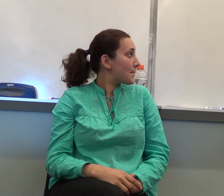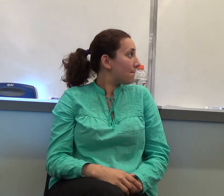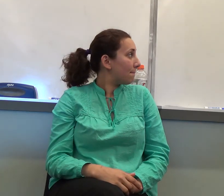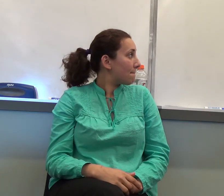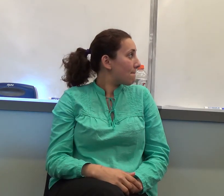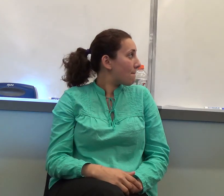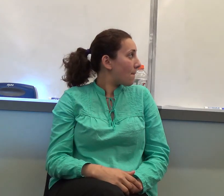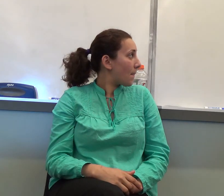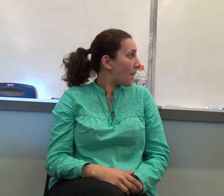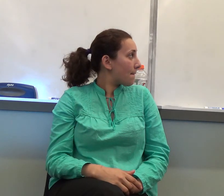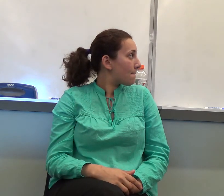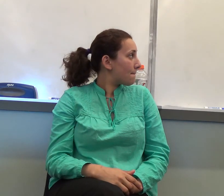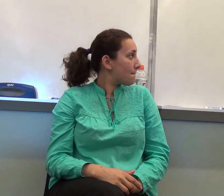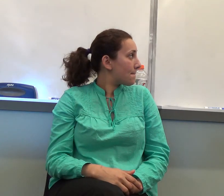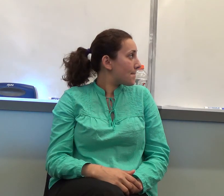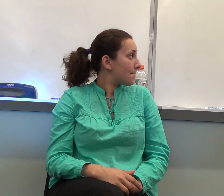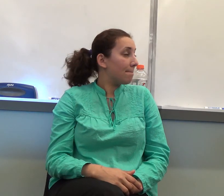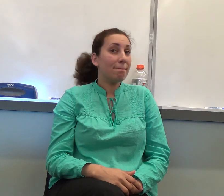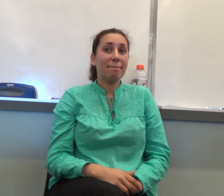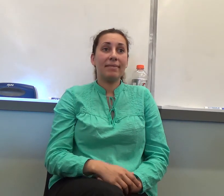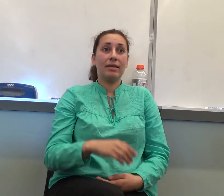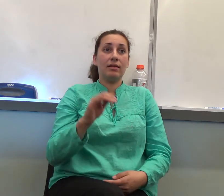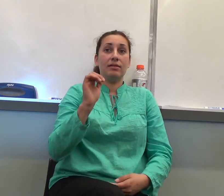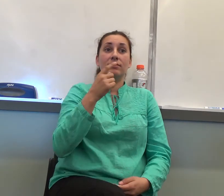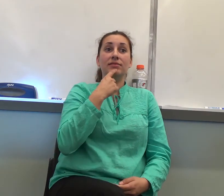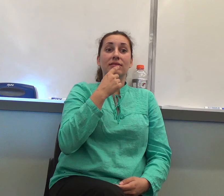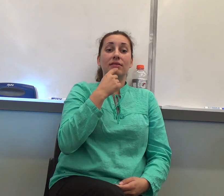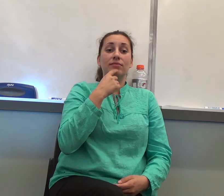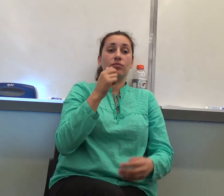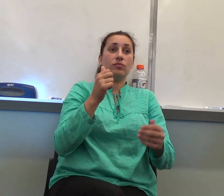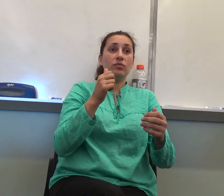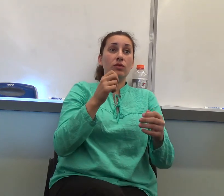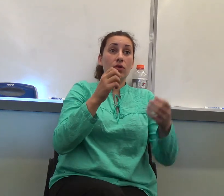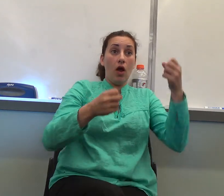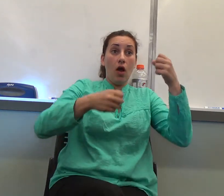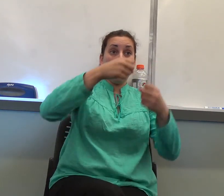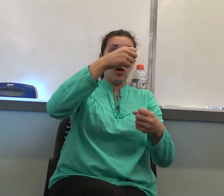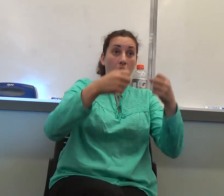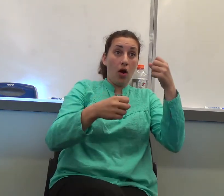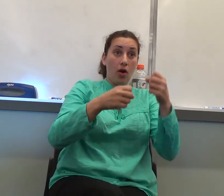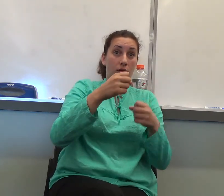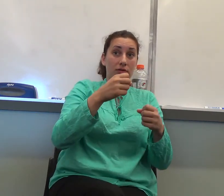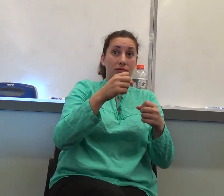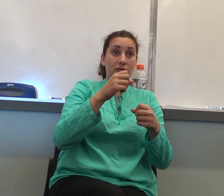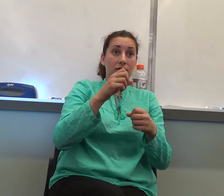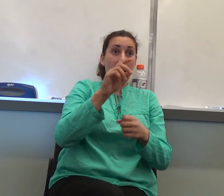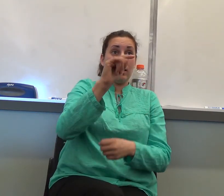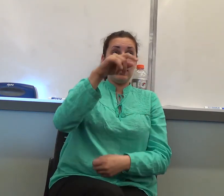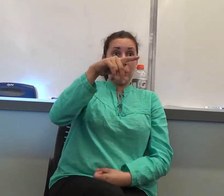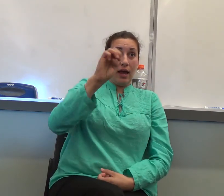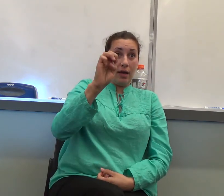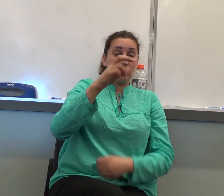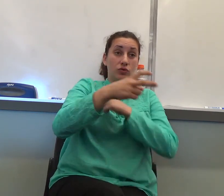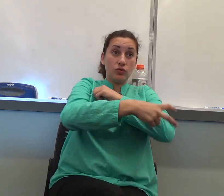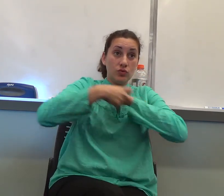Okay, it says the most stolen make of car worldwide is Toyota. For recent year, there